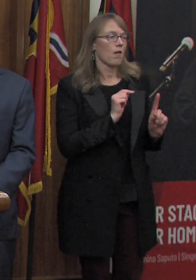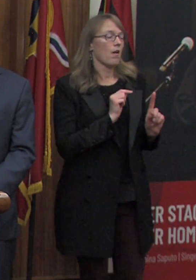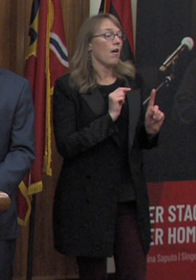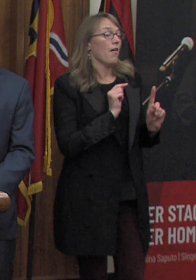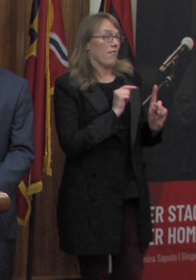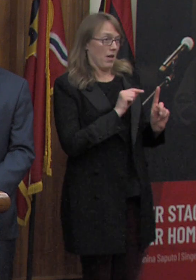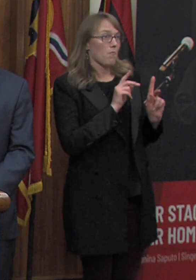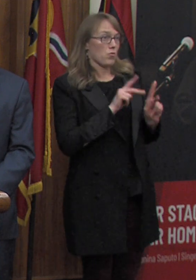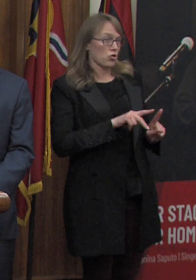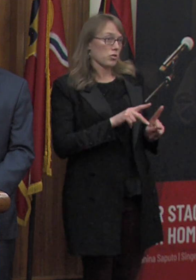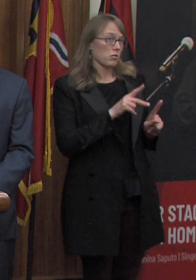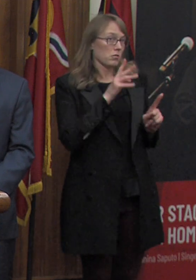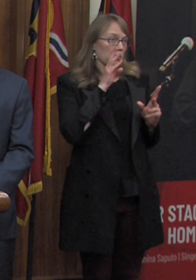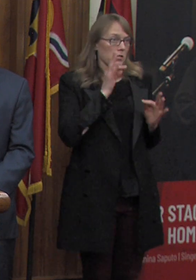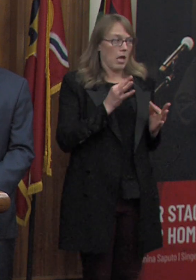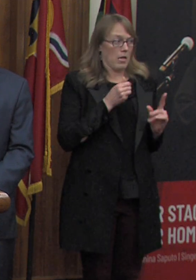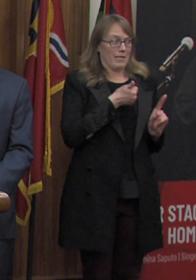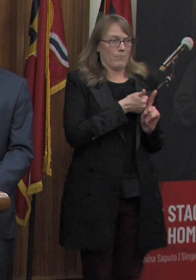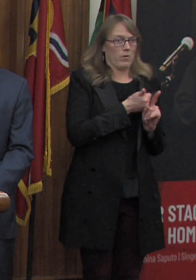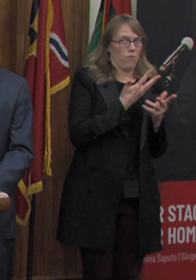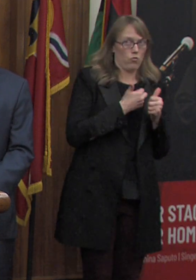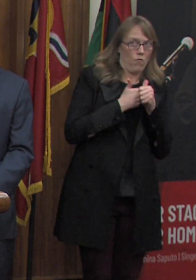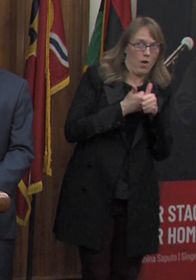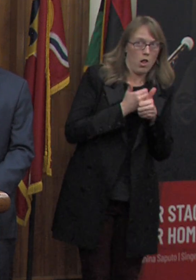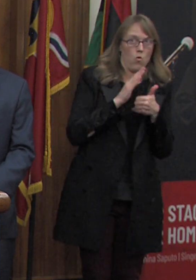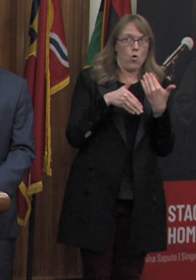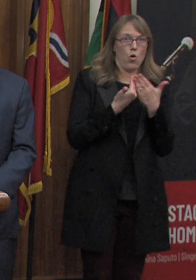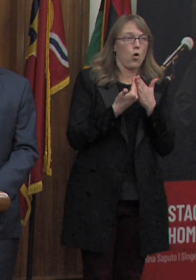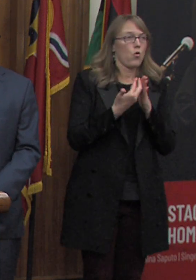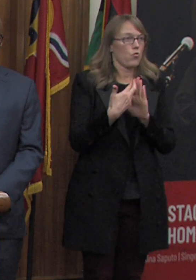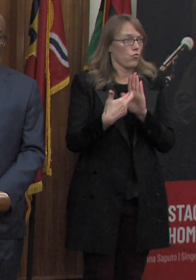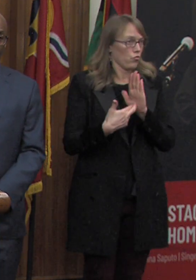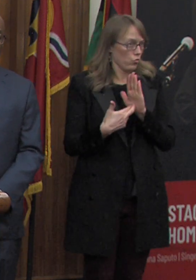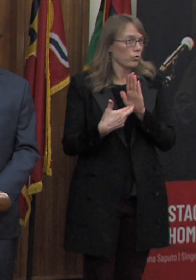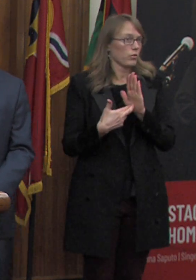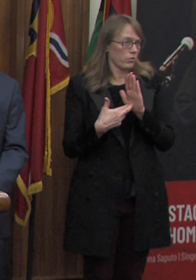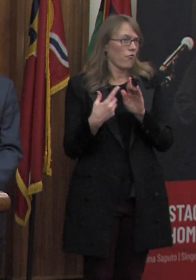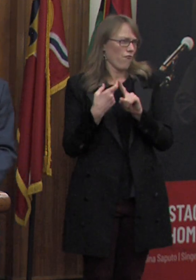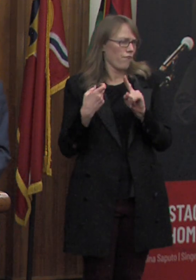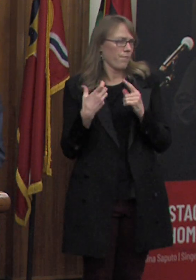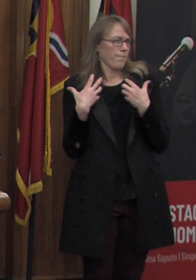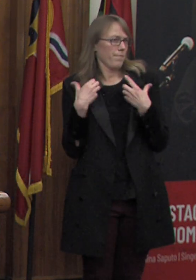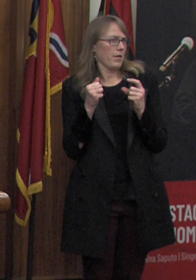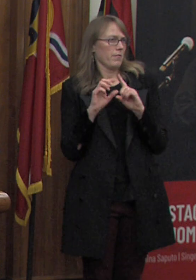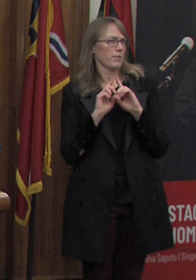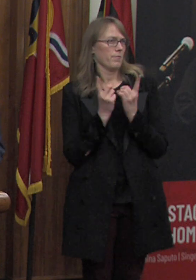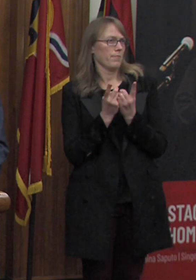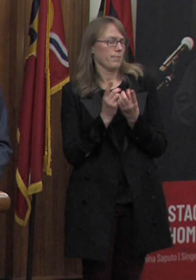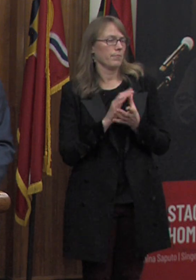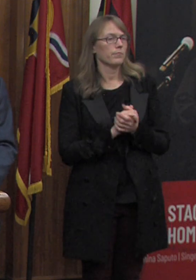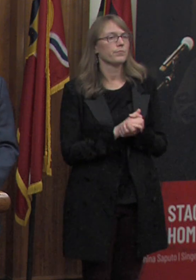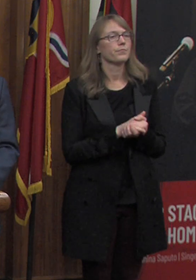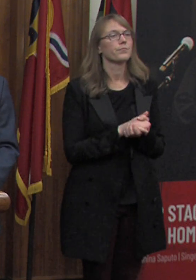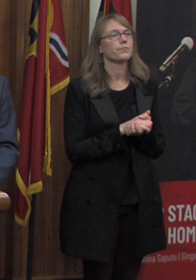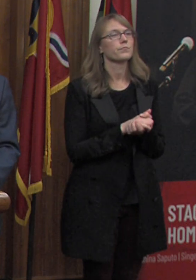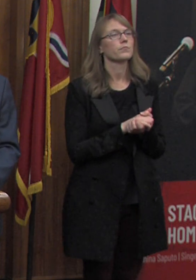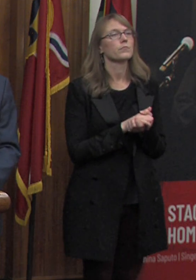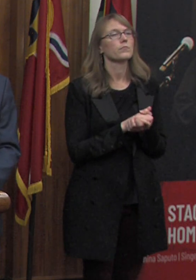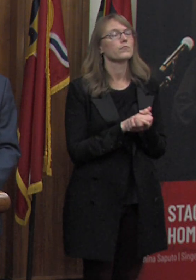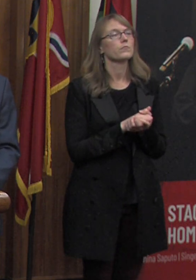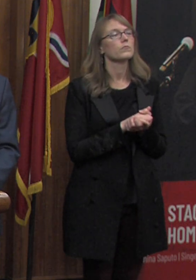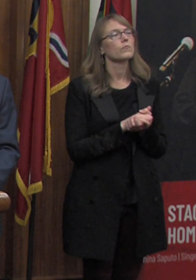established by the health department. And are they self-quarantined in their home or are they in the hospital? I missed that part.